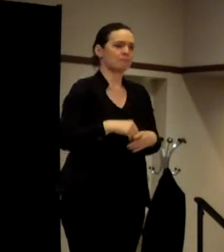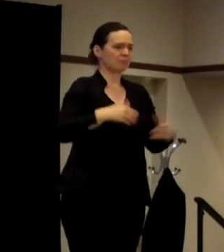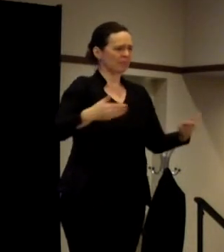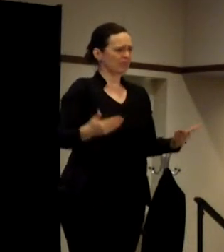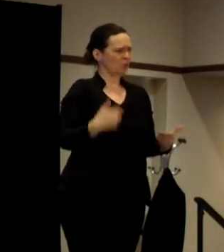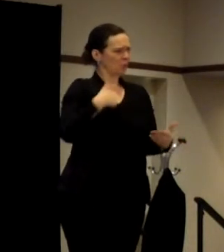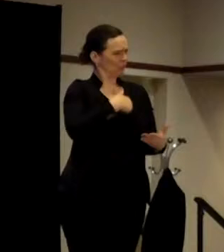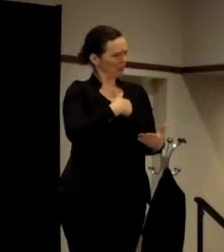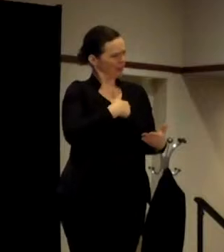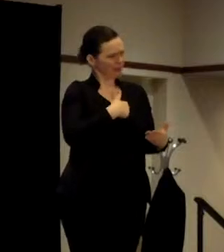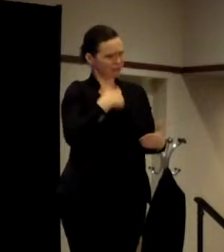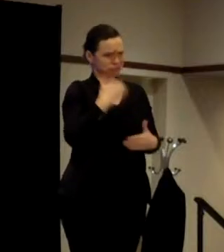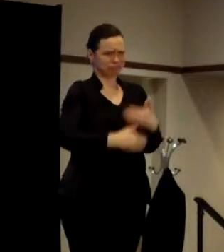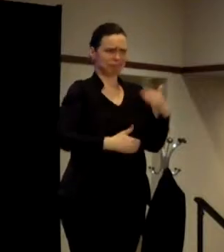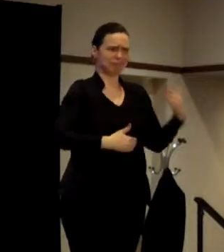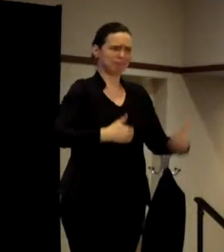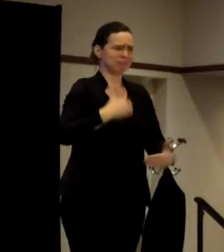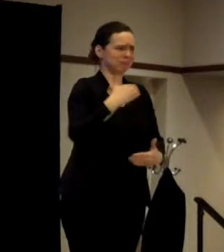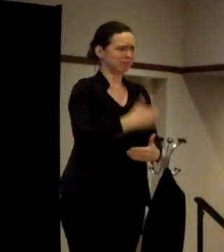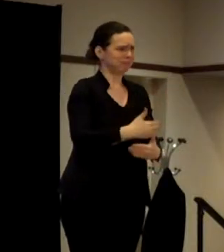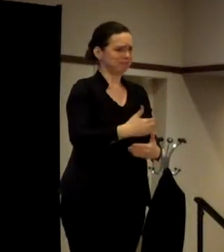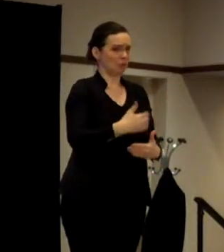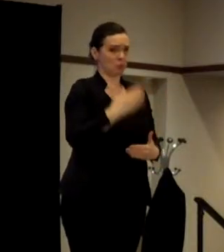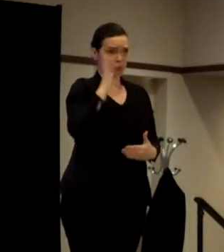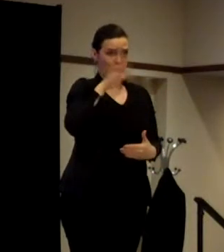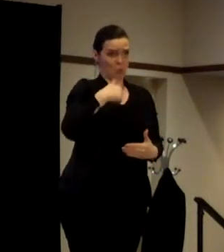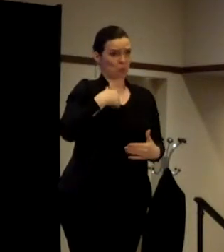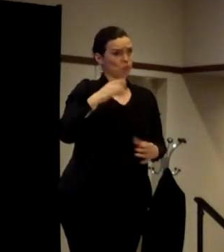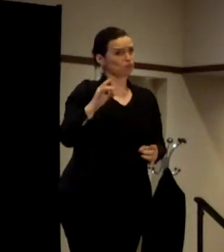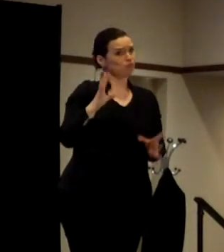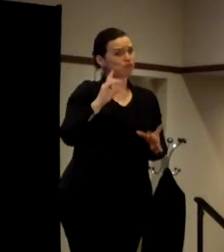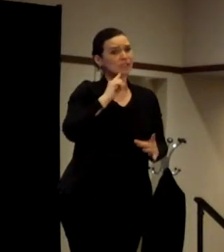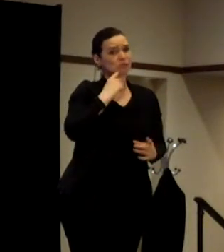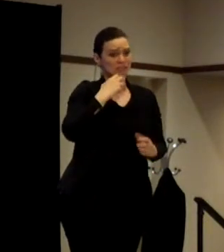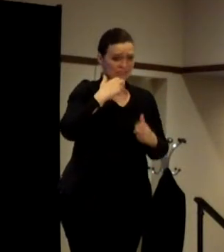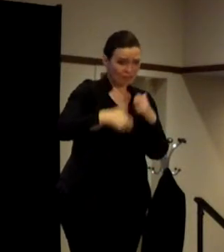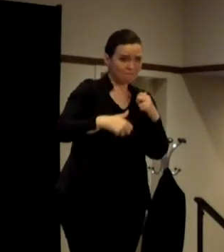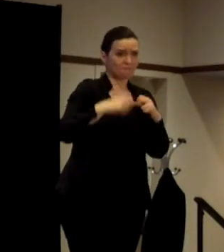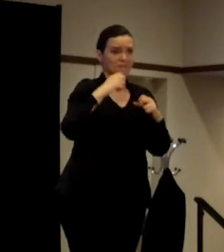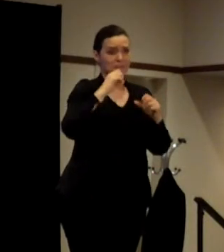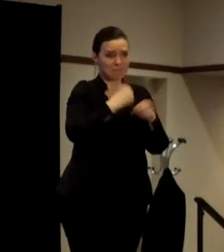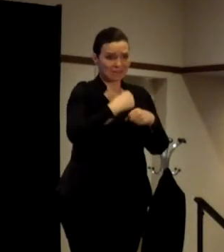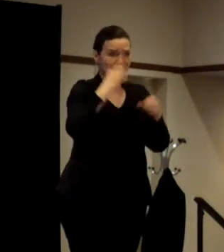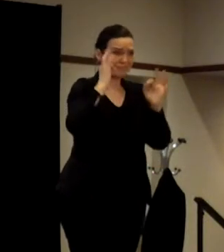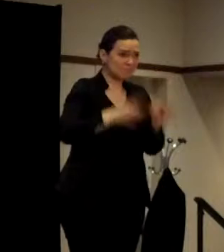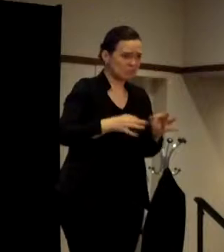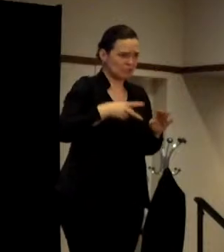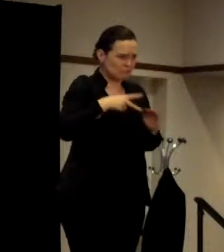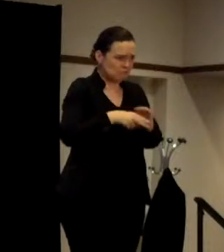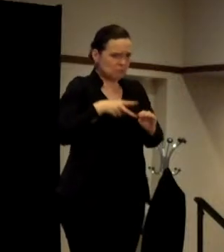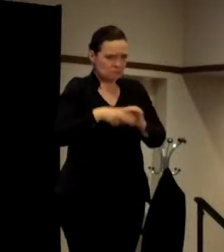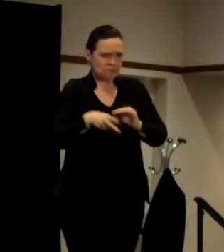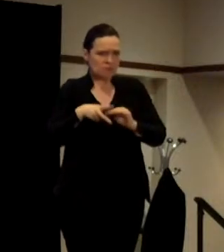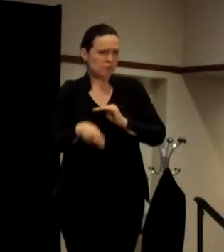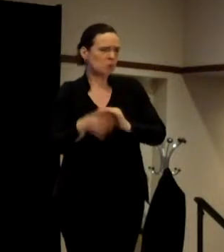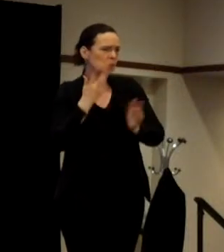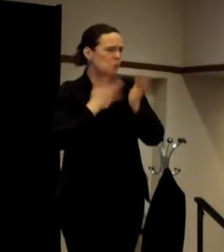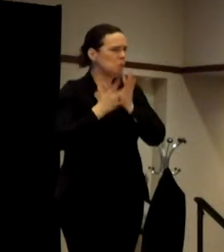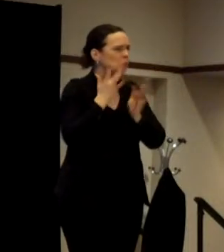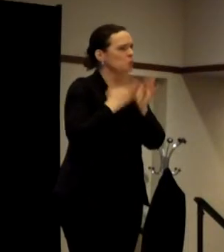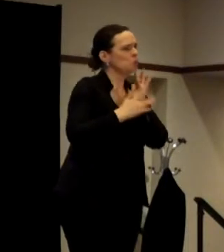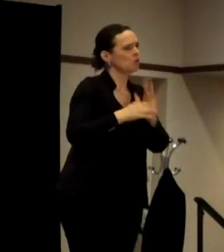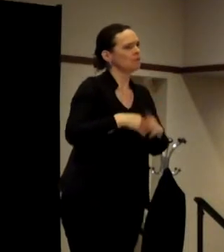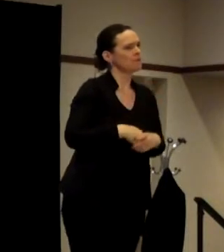What's the biggest chunk of county government that's not currently functioning that you'd like to see return to normal? It's tough. It's really tough to